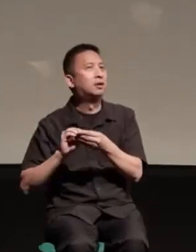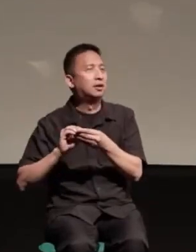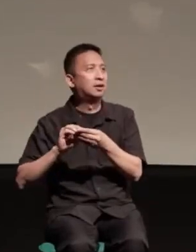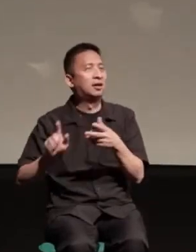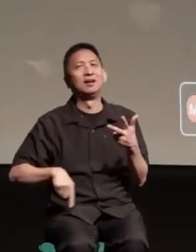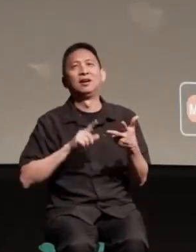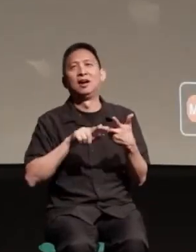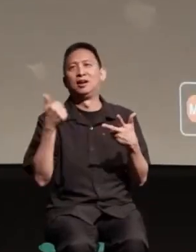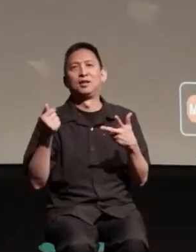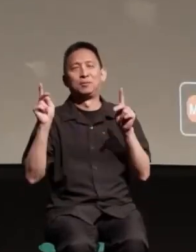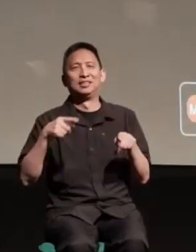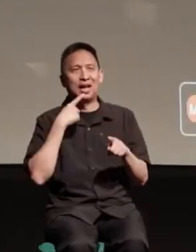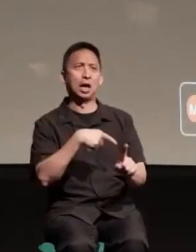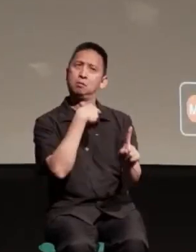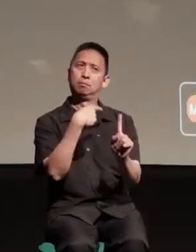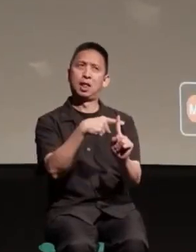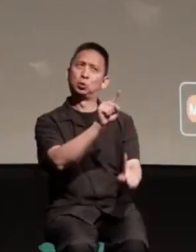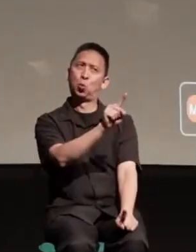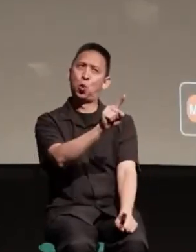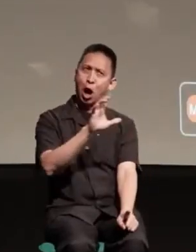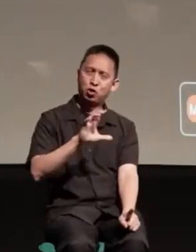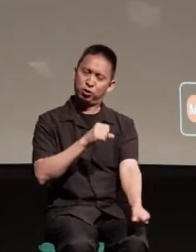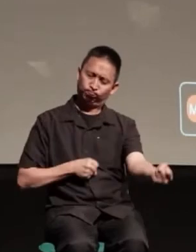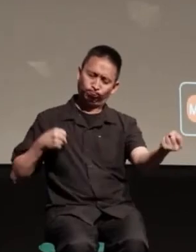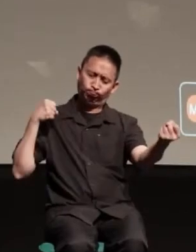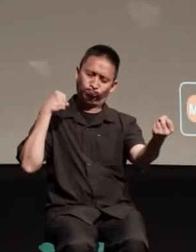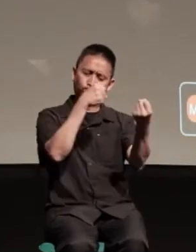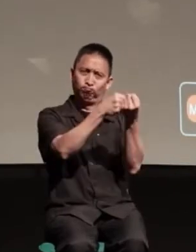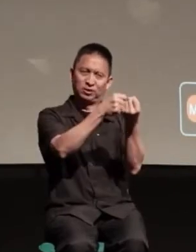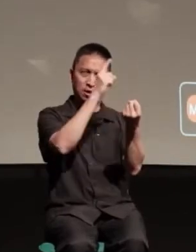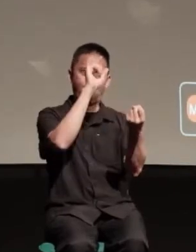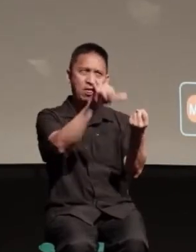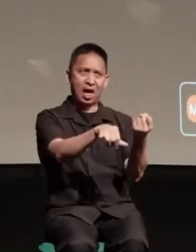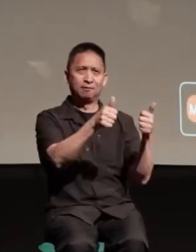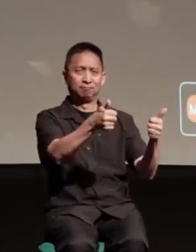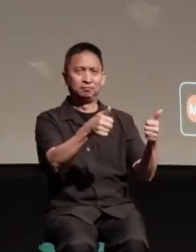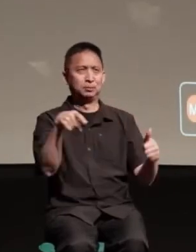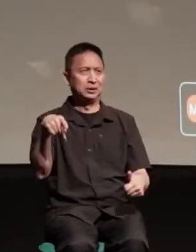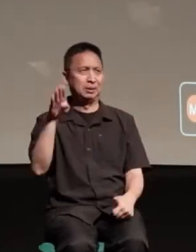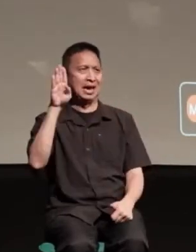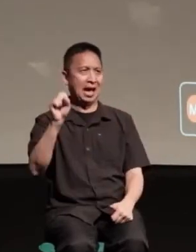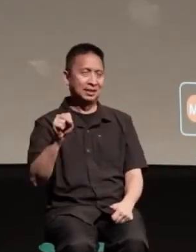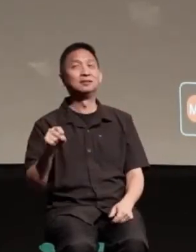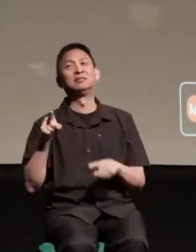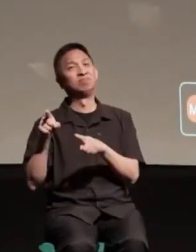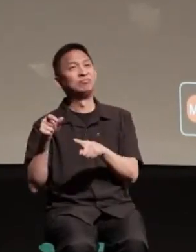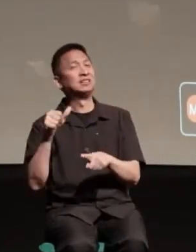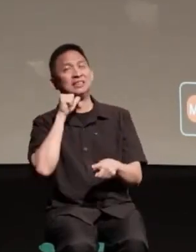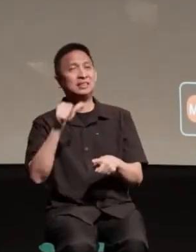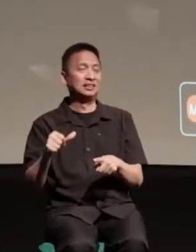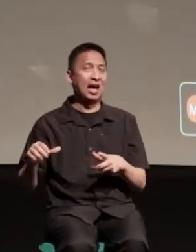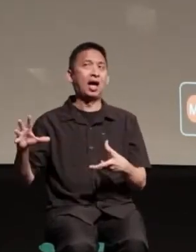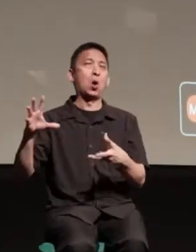plus to real and intentional marketing dollars. PBS is not a